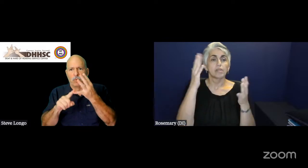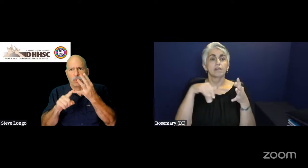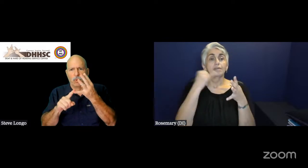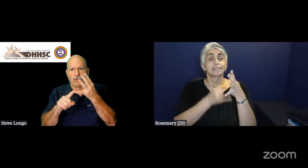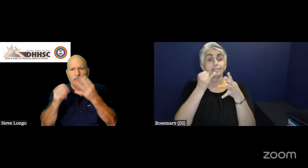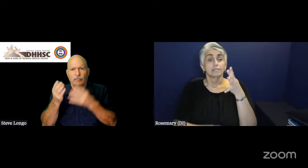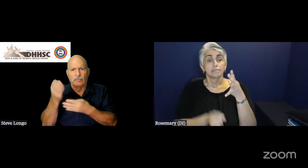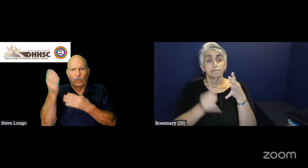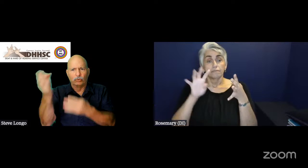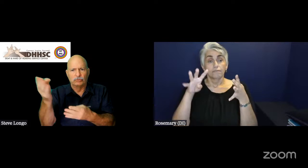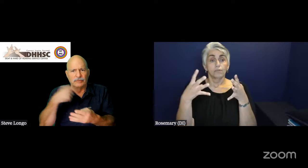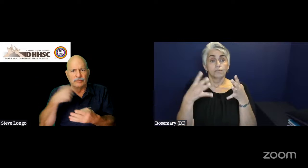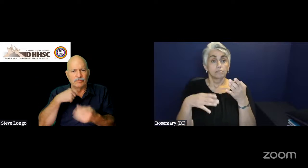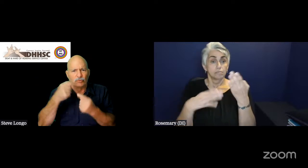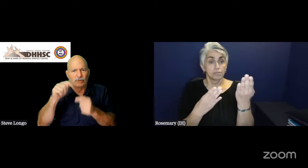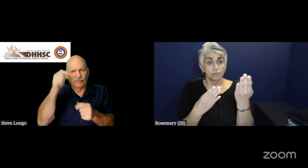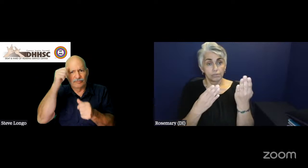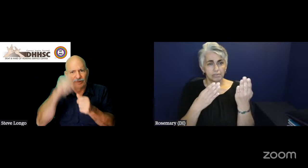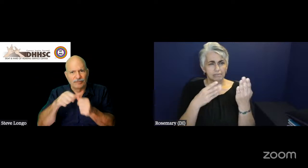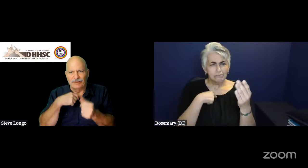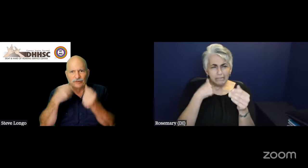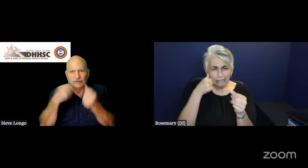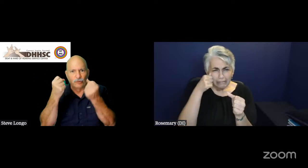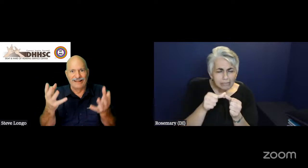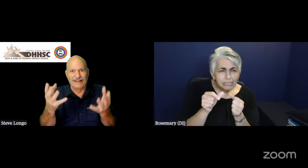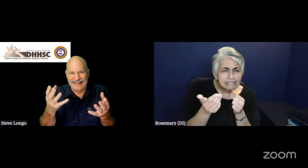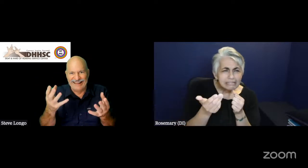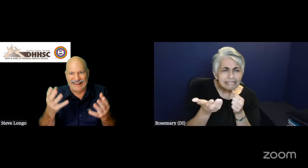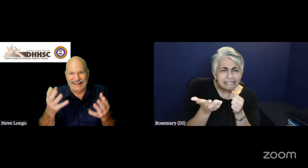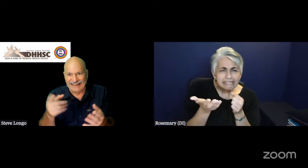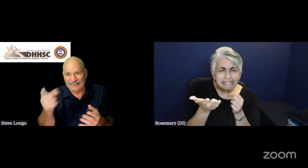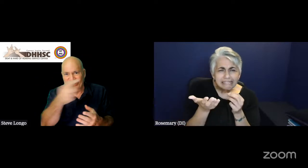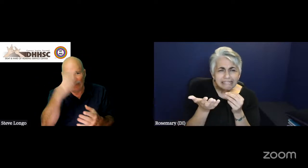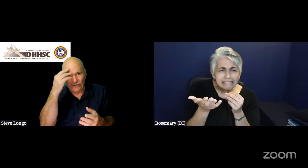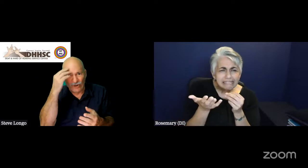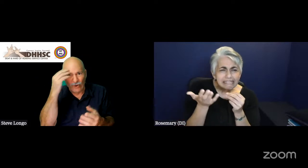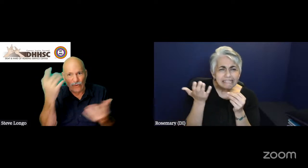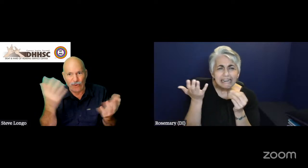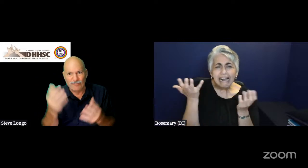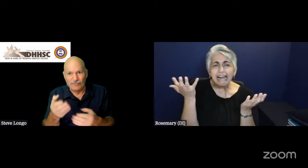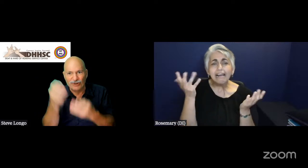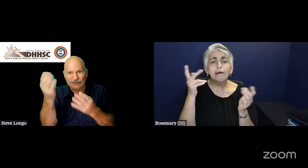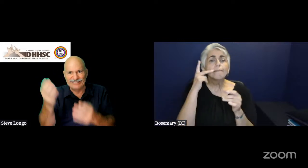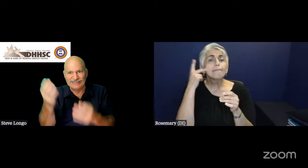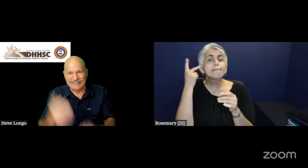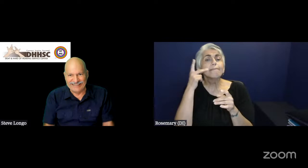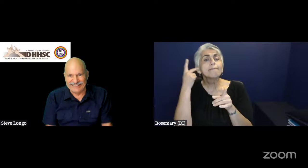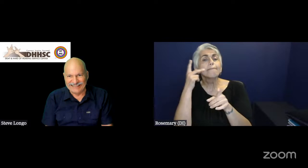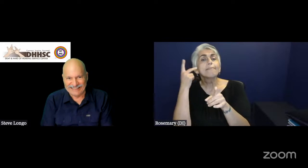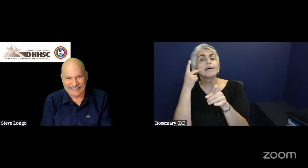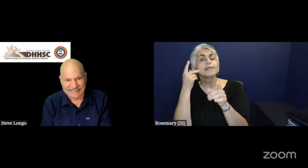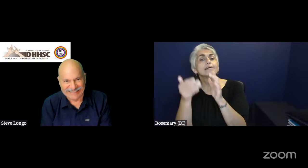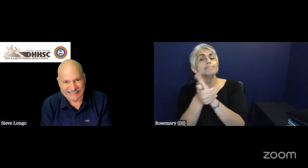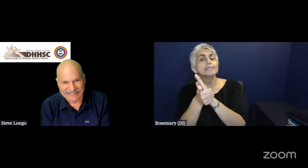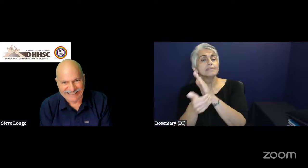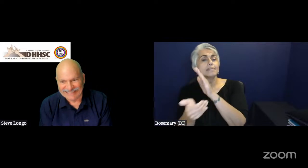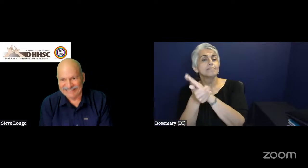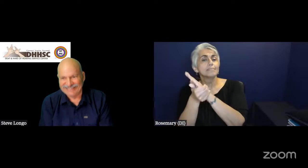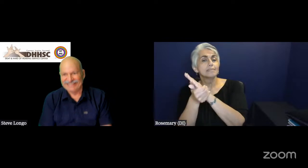The fourth point, the fourth motion. I'm trying to remember. There were so many. Do you know what the fourth one